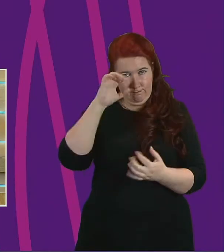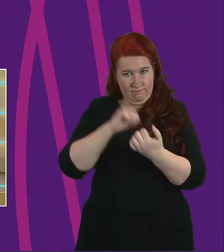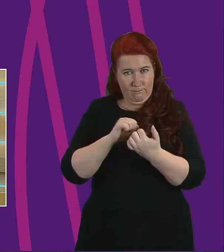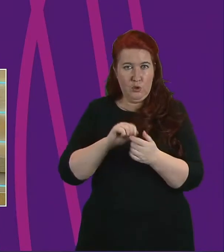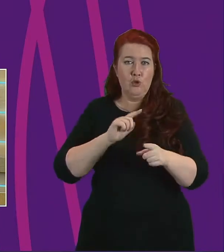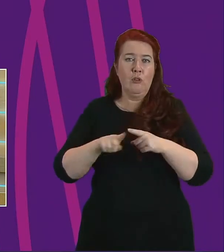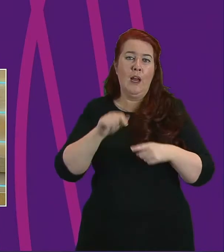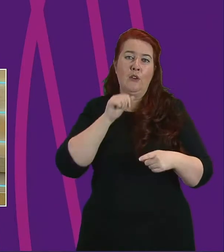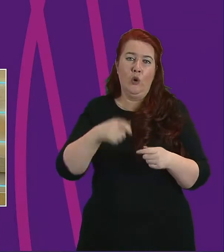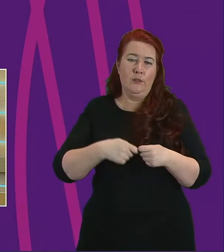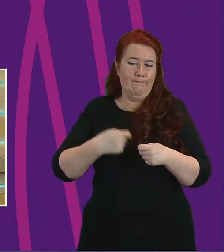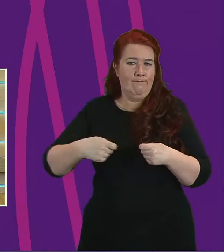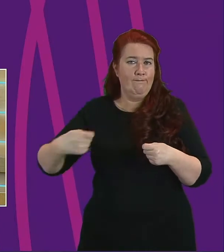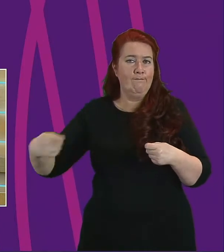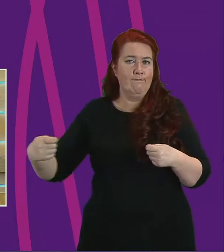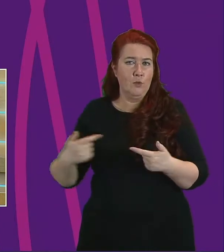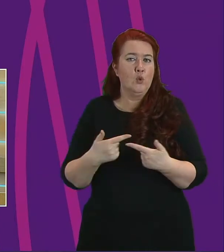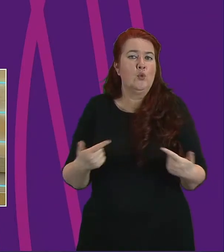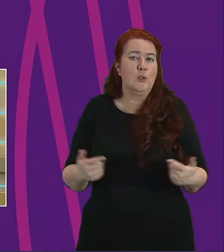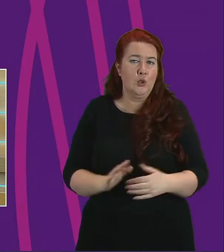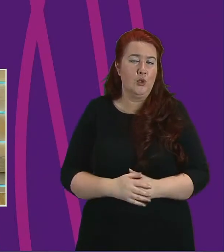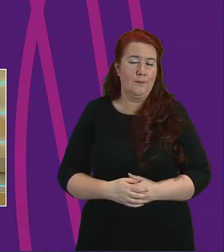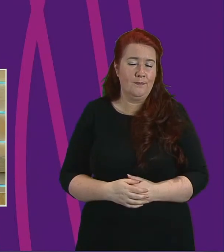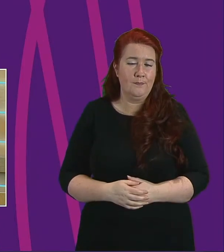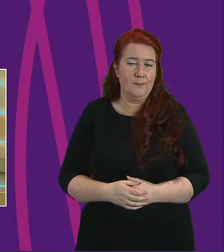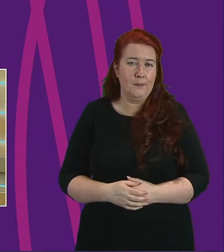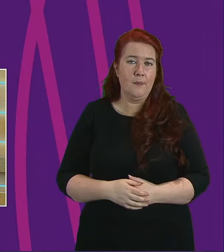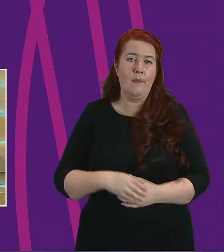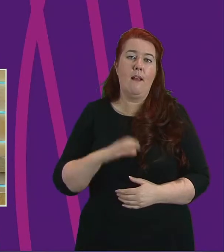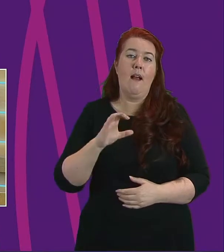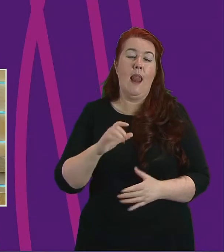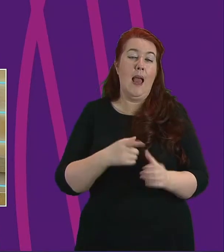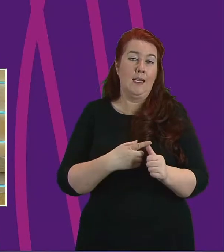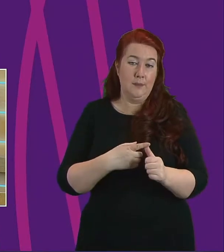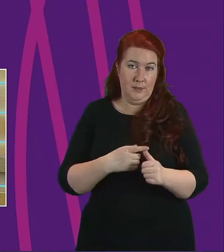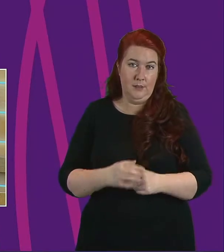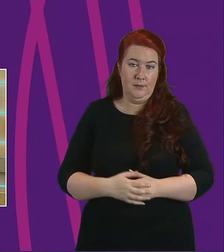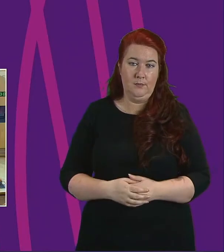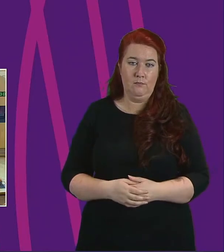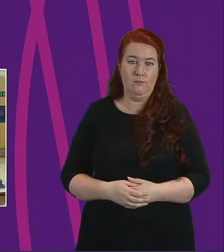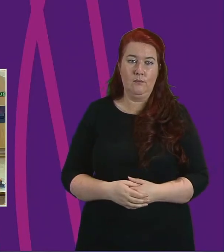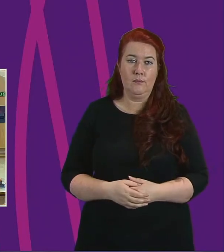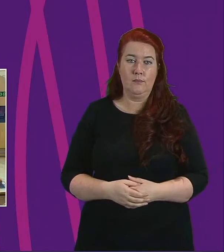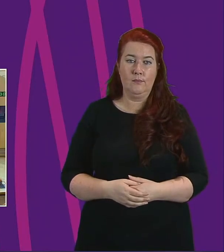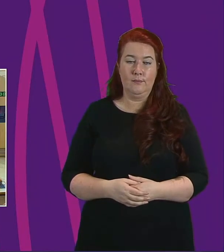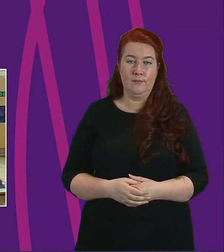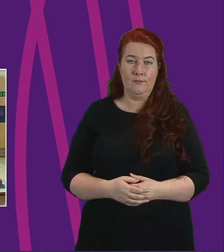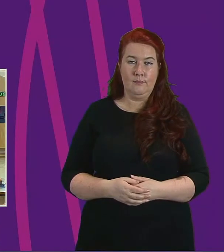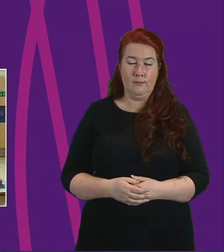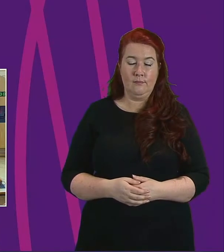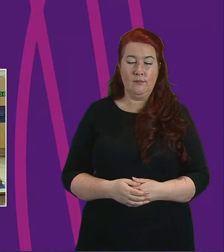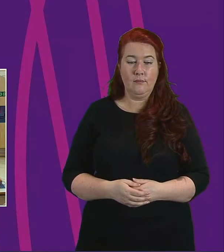not to prolong their own contributions. Claire Adamson, followed by Jamie Halcrow-Johnson.